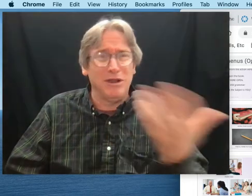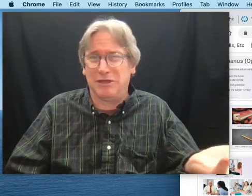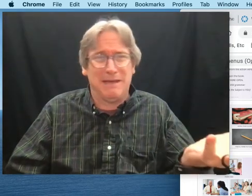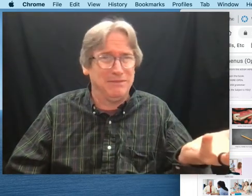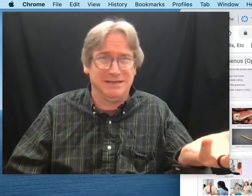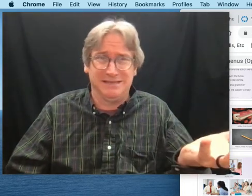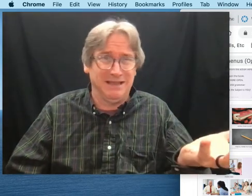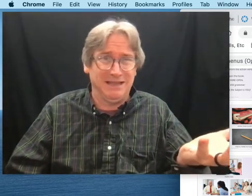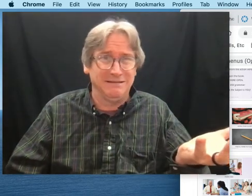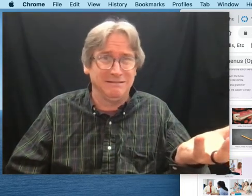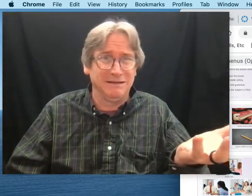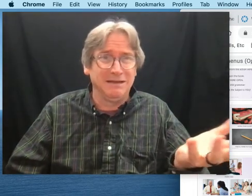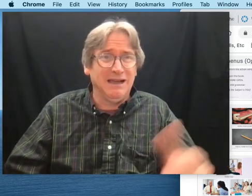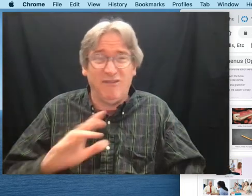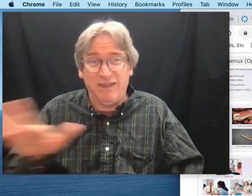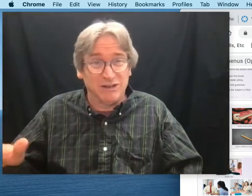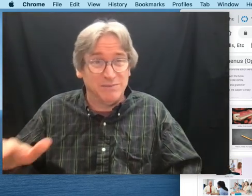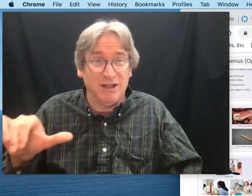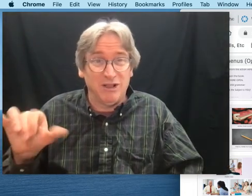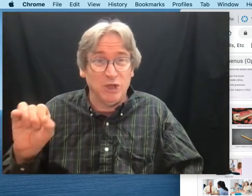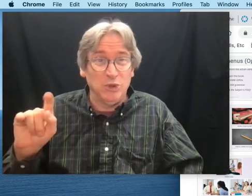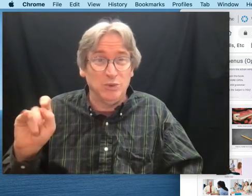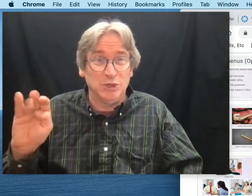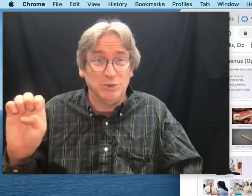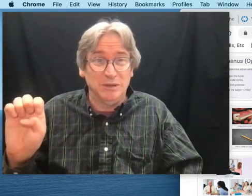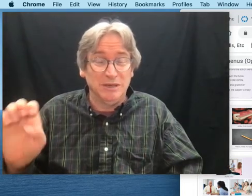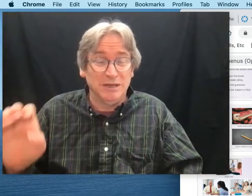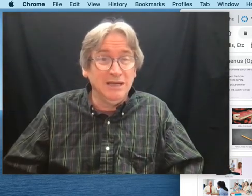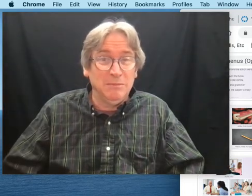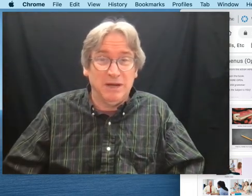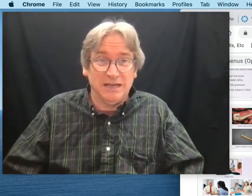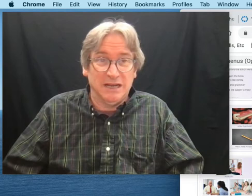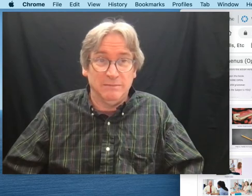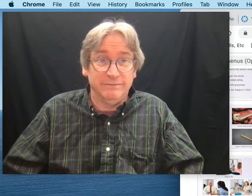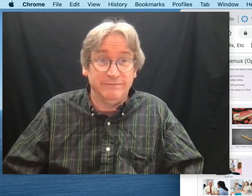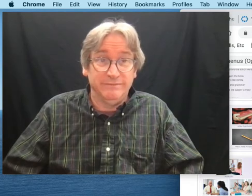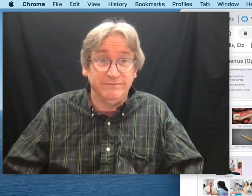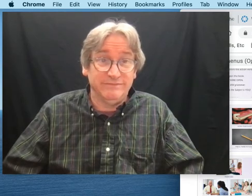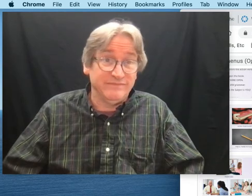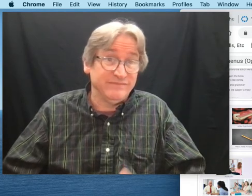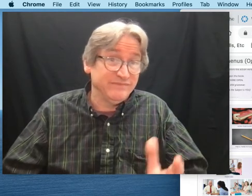I'm one of the camp that doesn't like it. I'll fingerspell YouTube, but